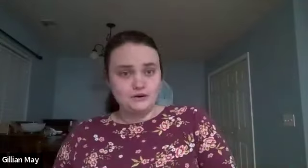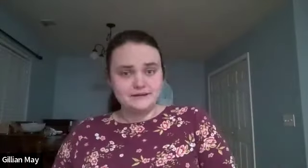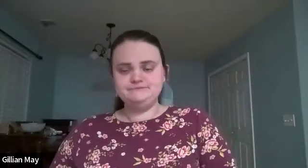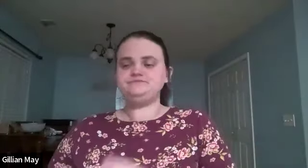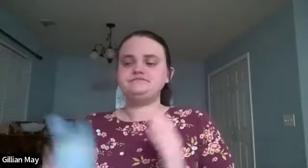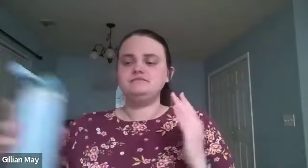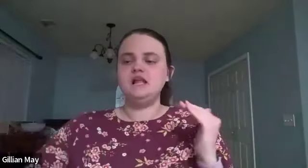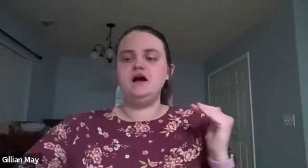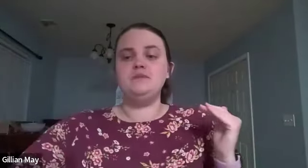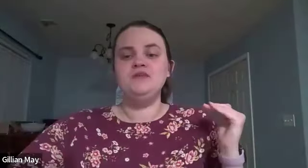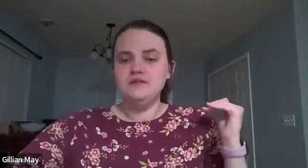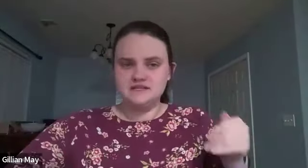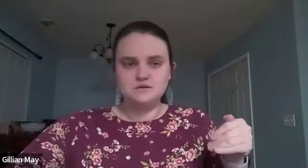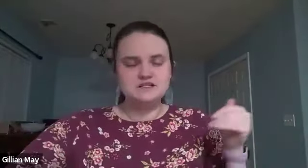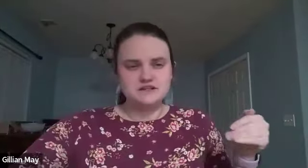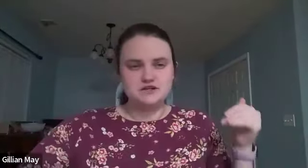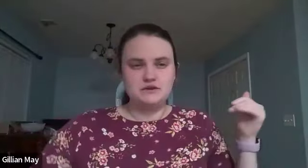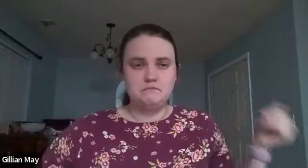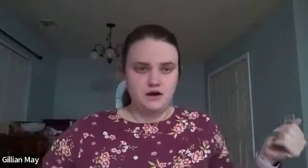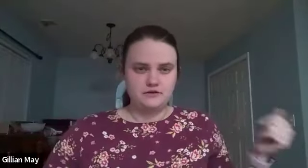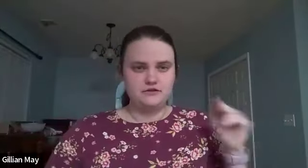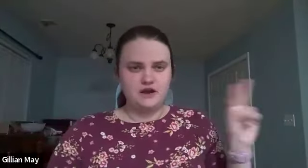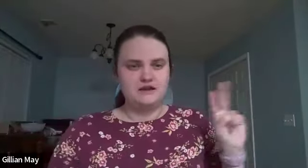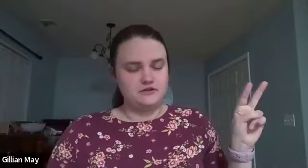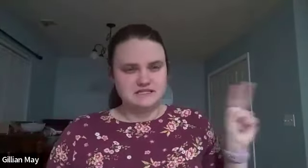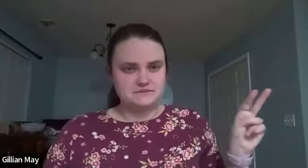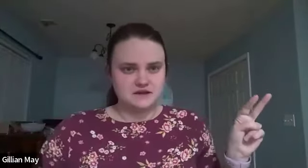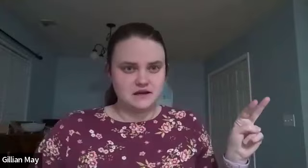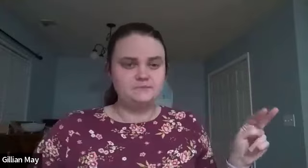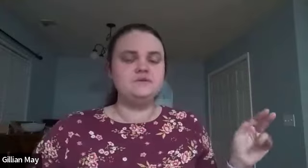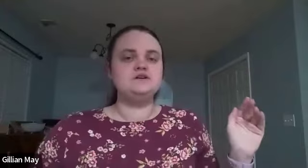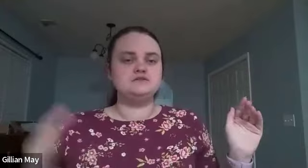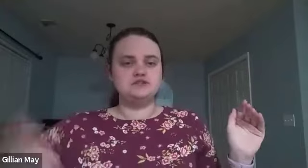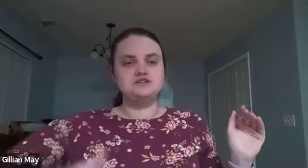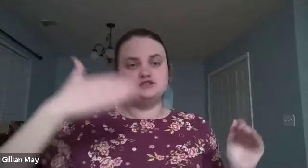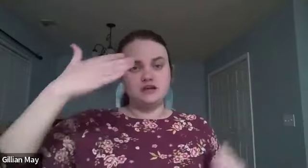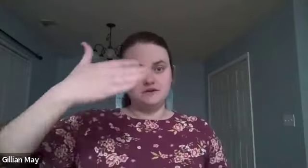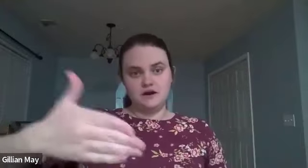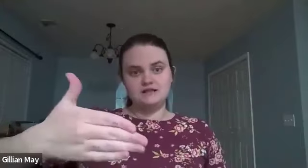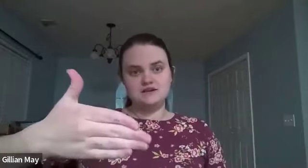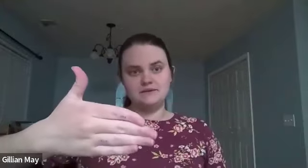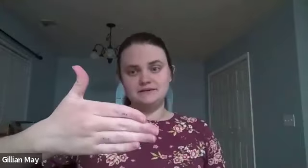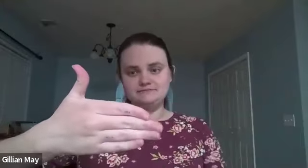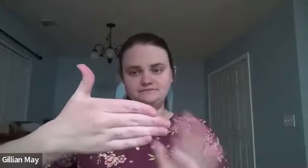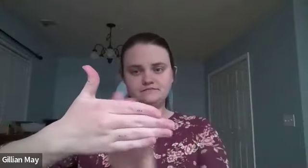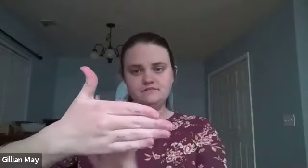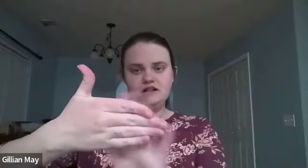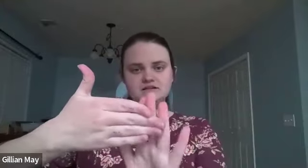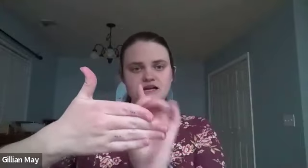annoy. This one is also with bother. They're the same sign. So what you're going to do is you're going to have your non-dominant sideways